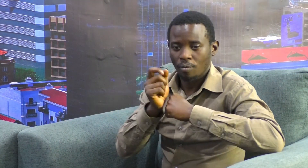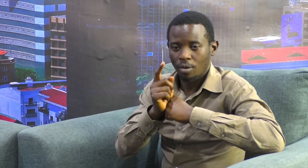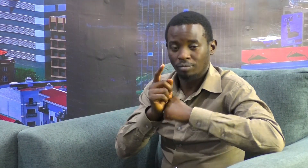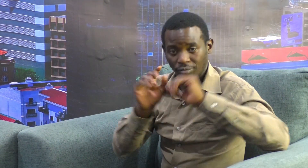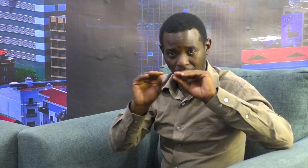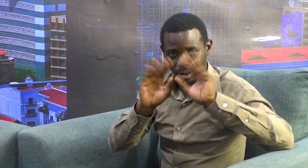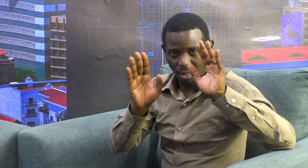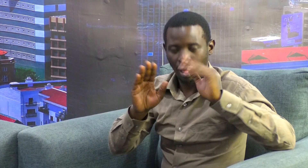in